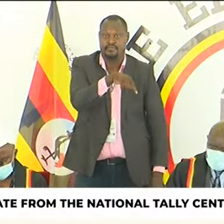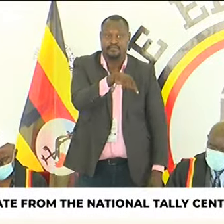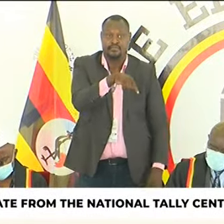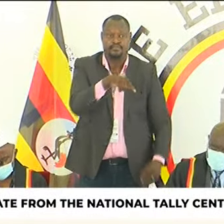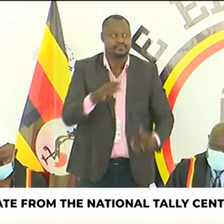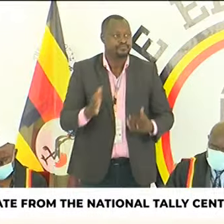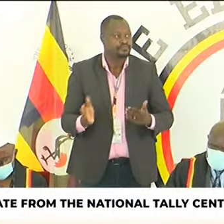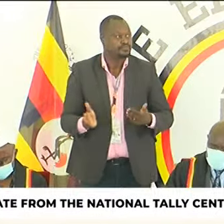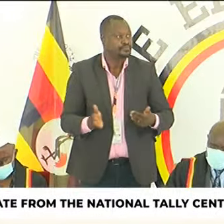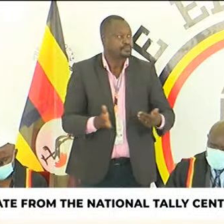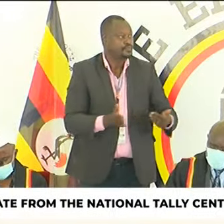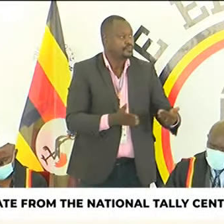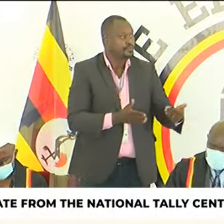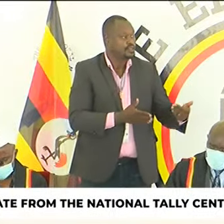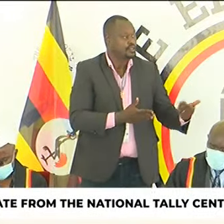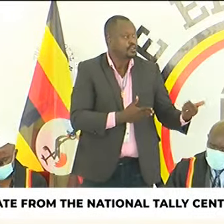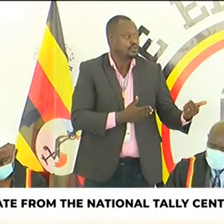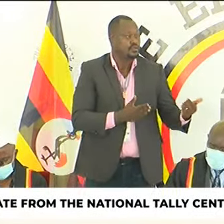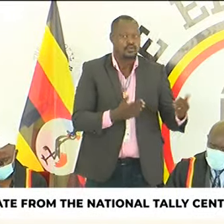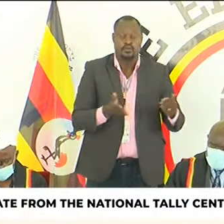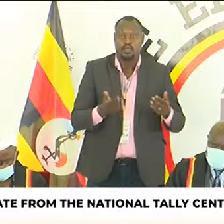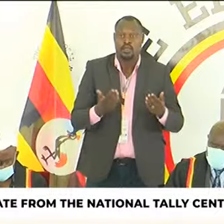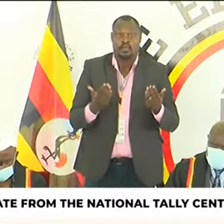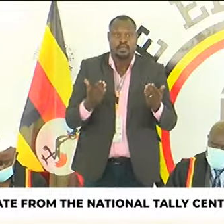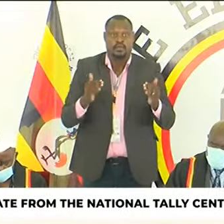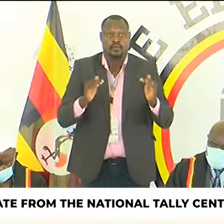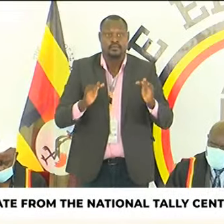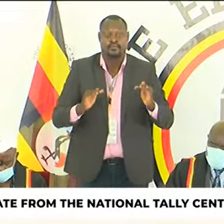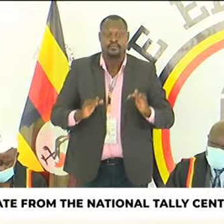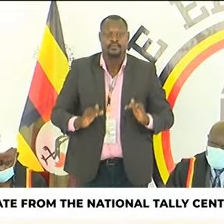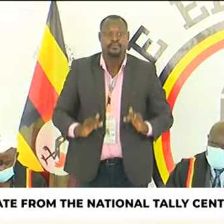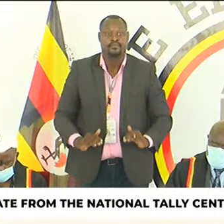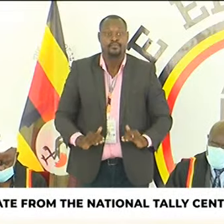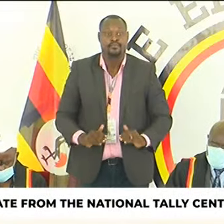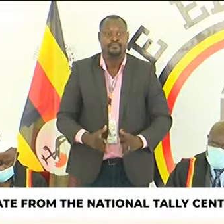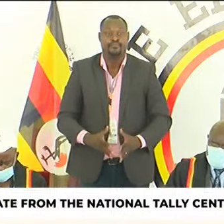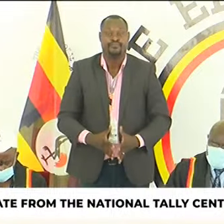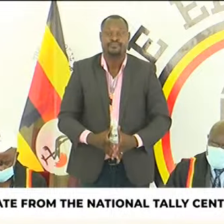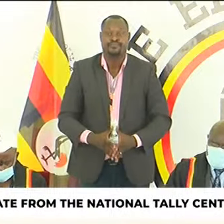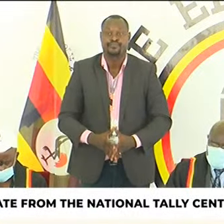And I'm coming to that. Now, on the issue of